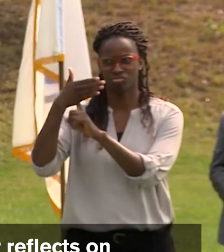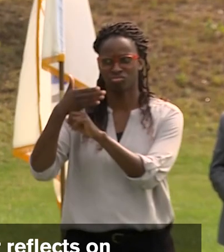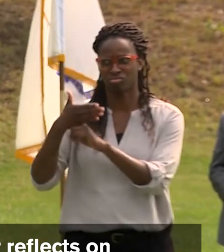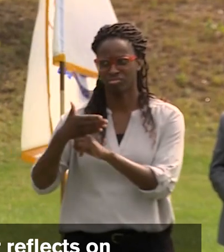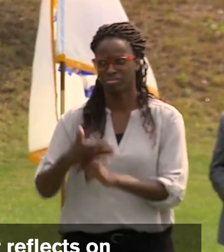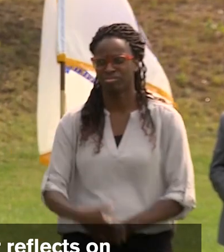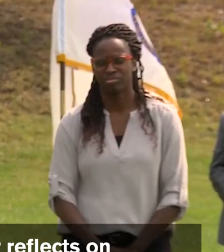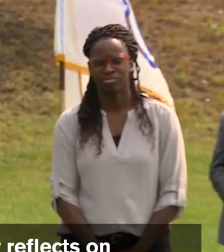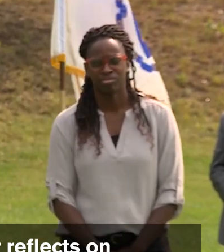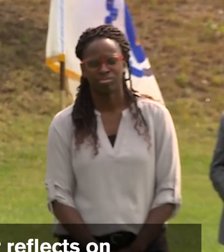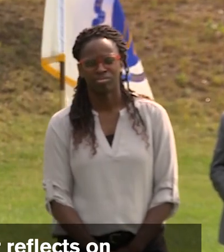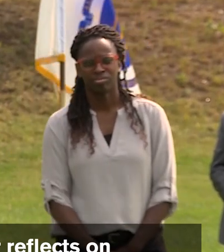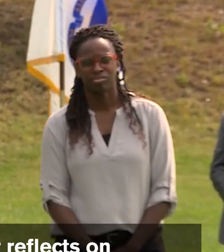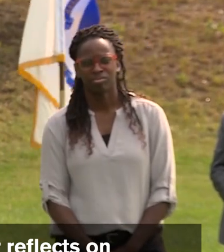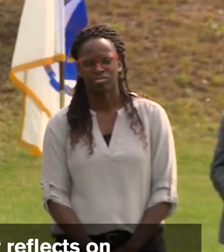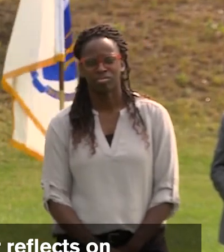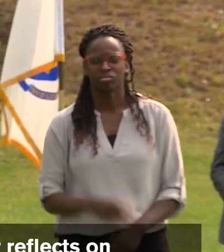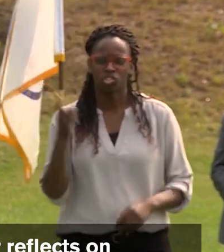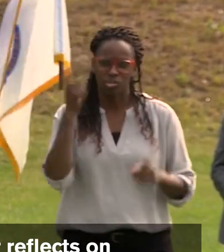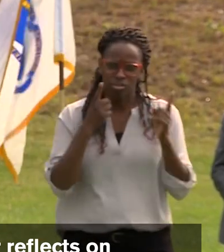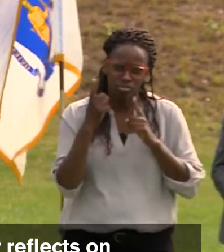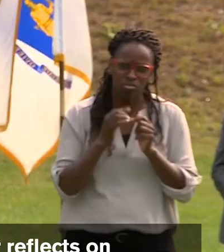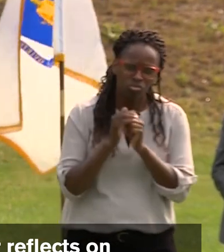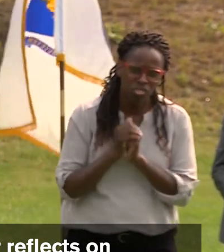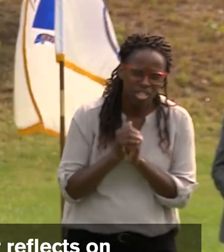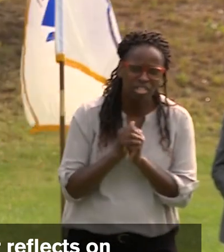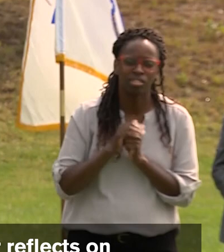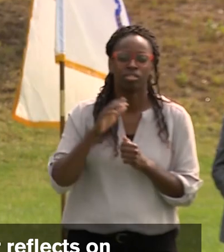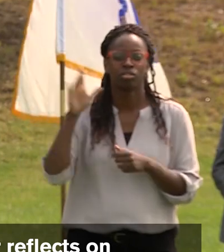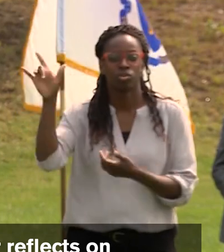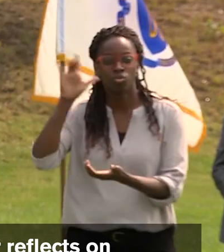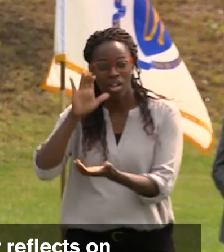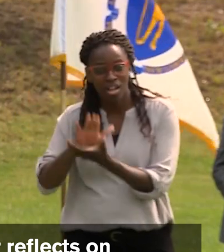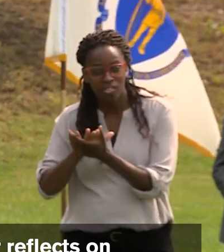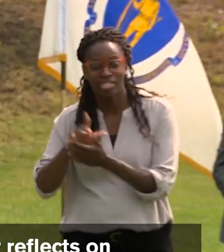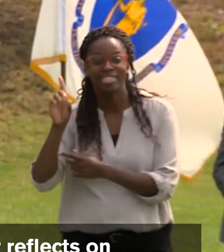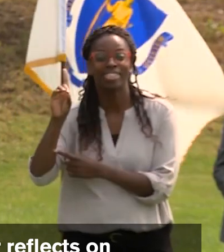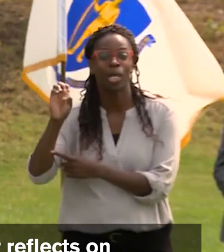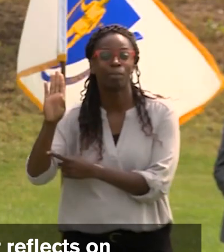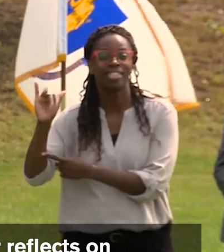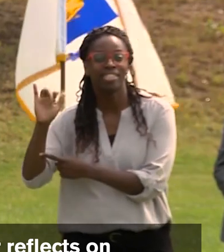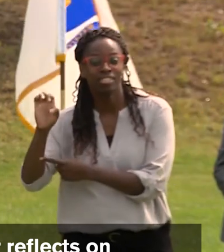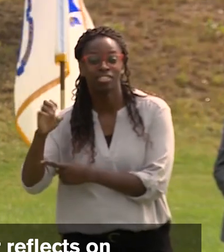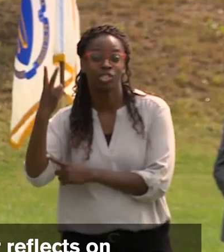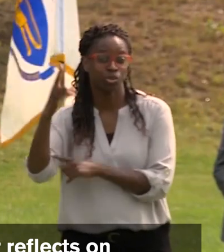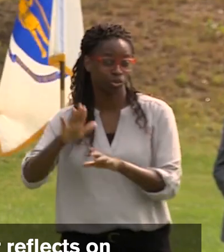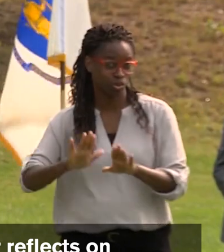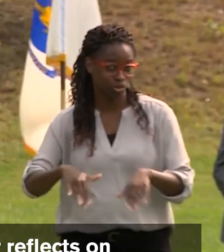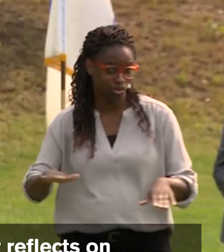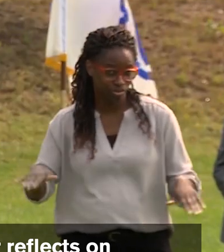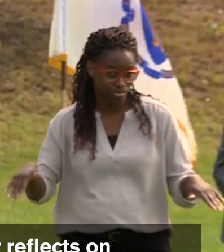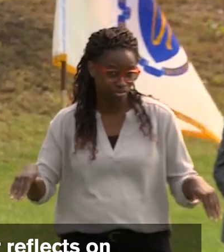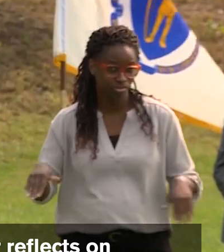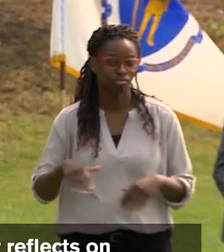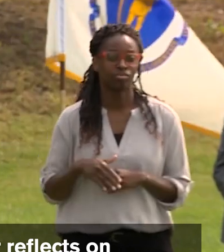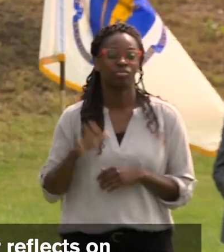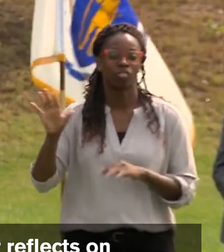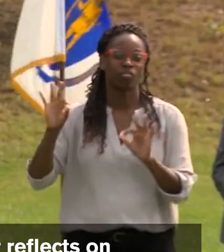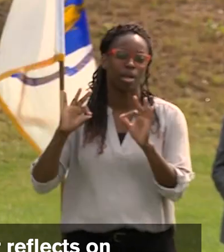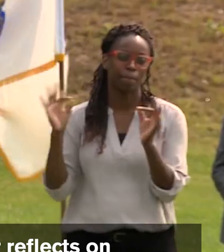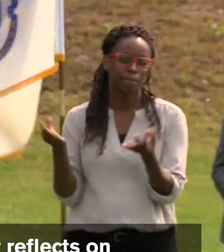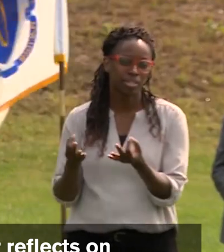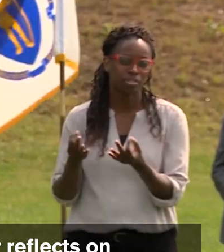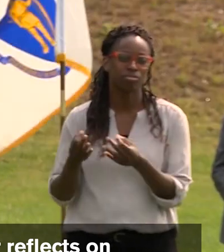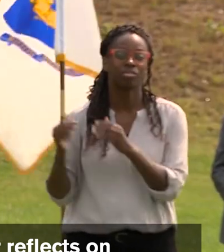Our thoughts and prayers, of course, are with his wife, Debbie, his two children, the rest of his family,